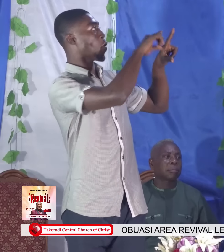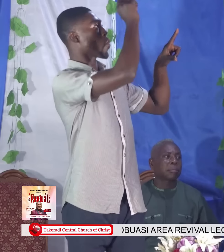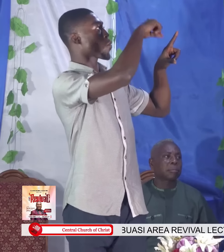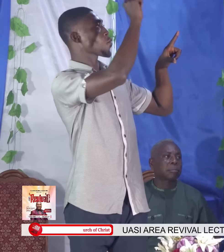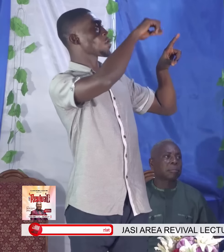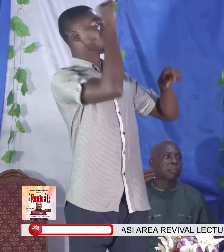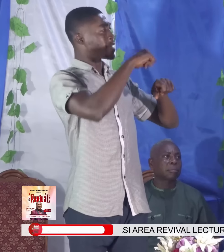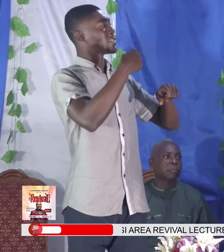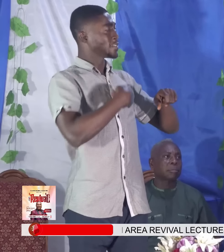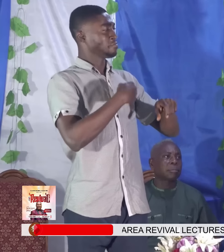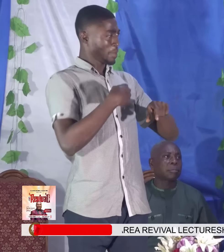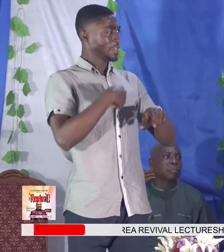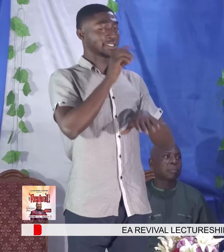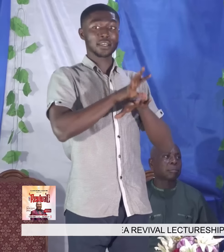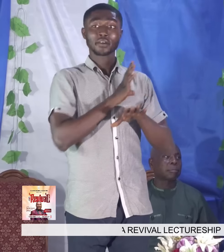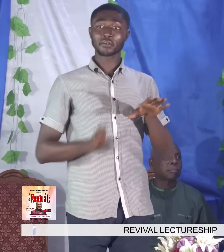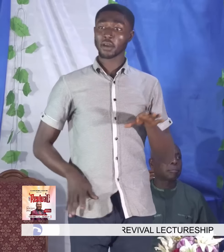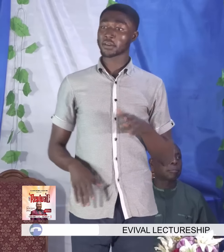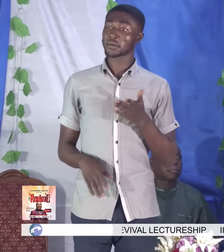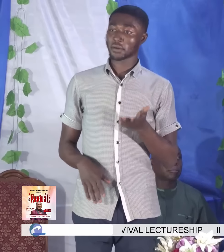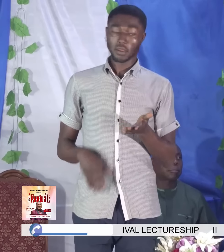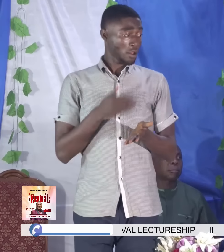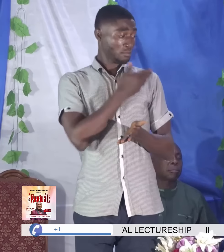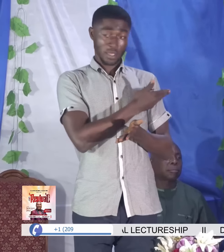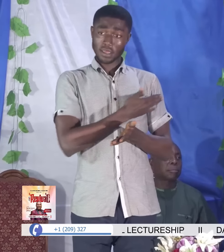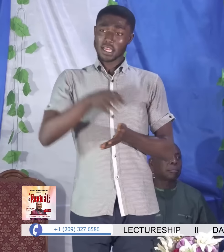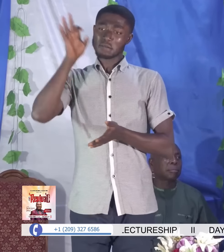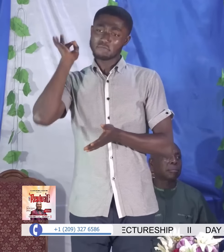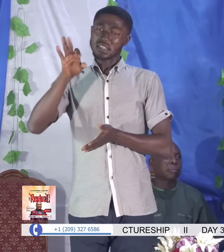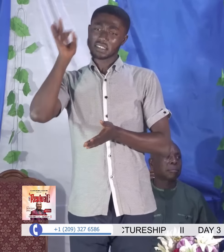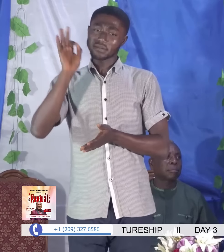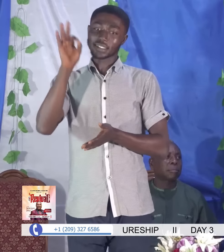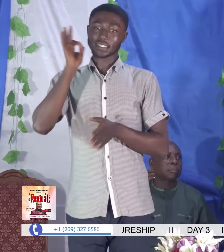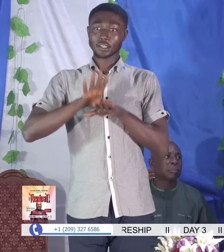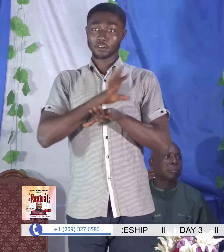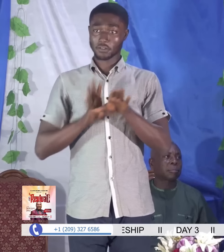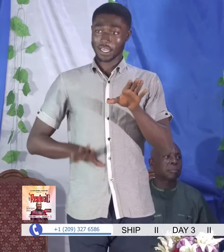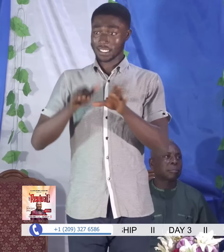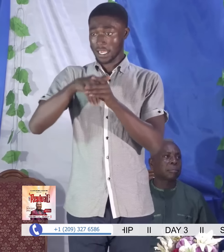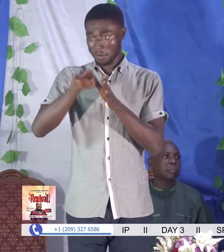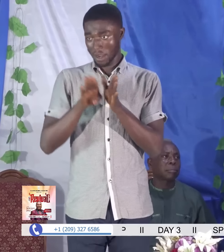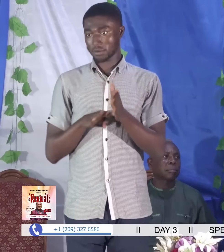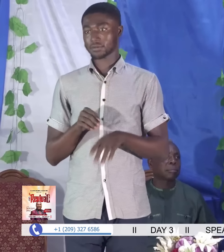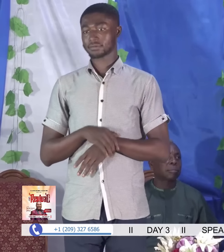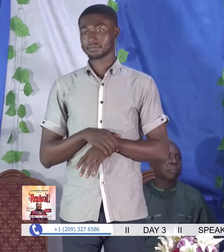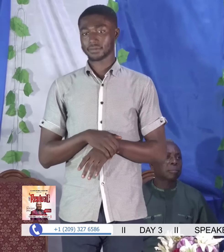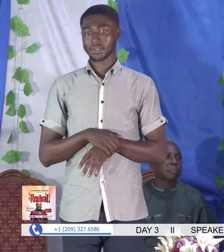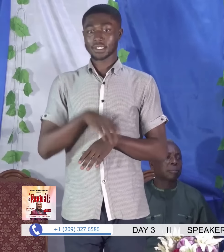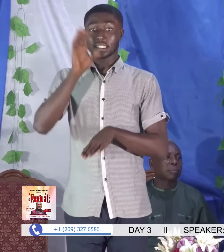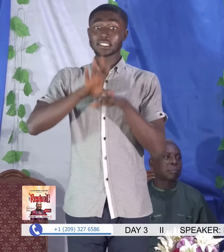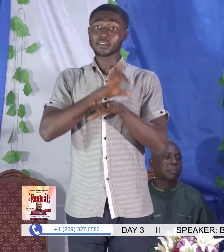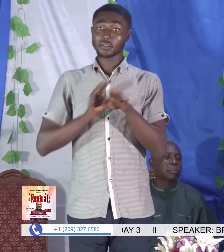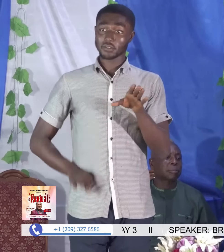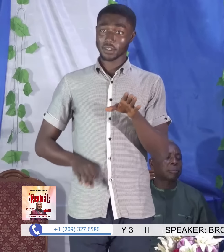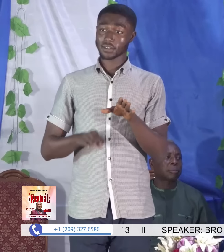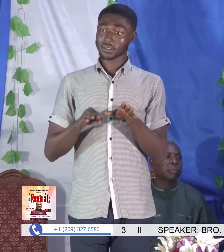me na me preach church of Christ all bible mu o tina preacher for me so mo preach no me to am say they don't understand what they are doing me preach church of